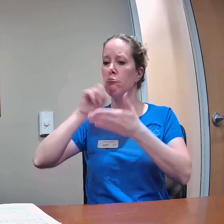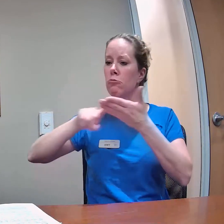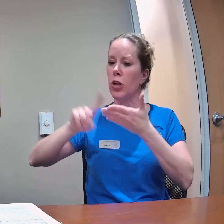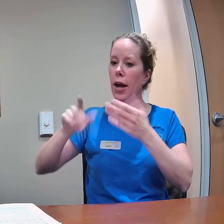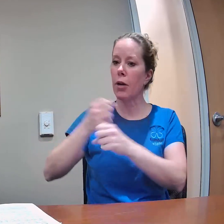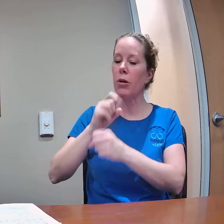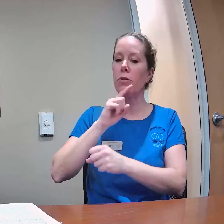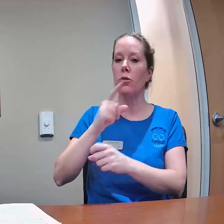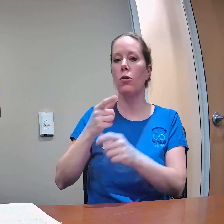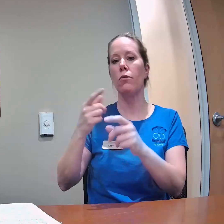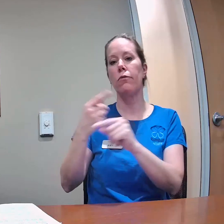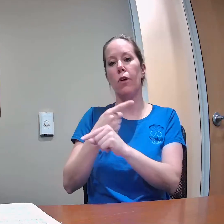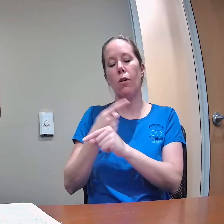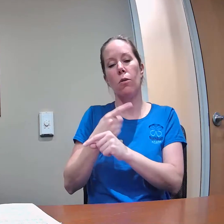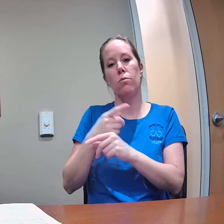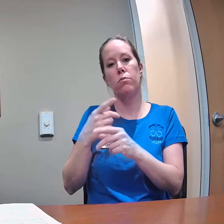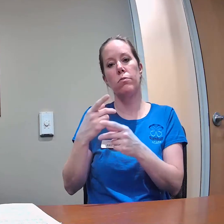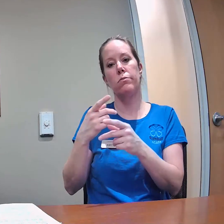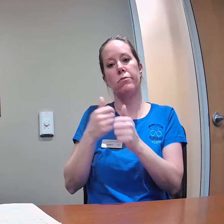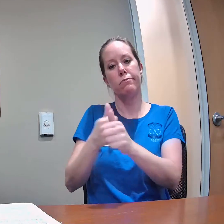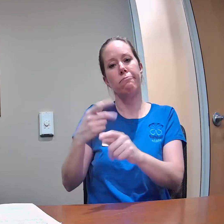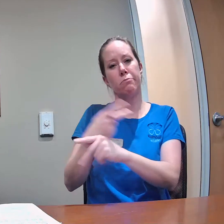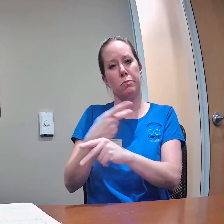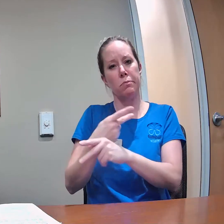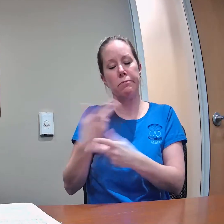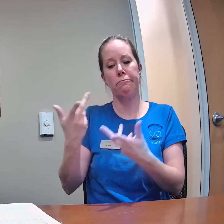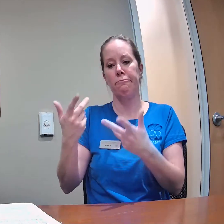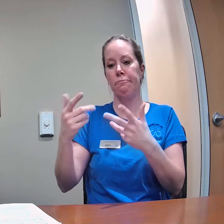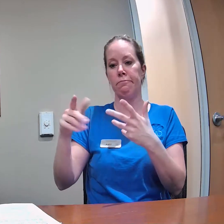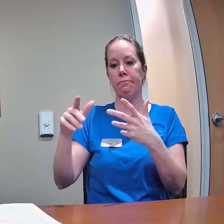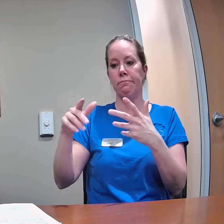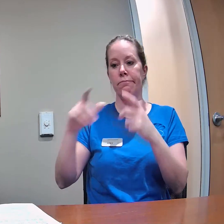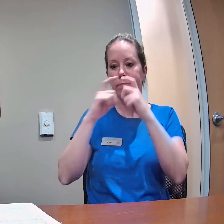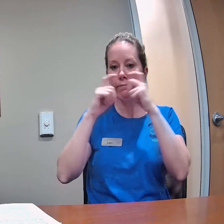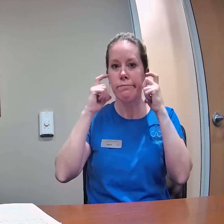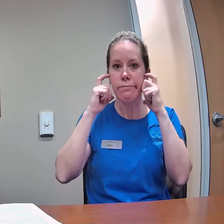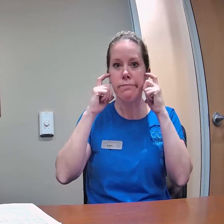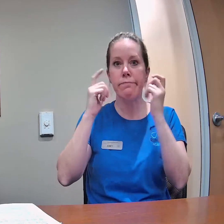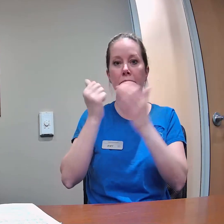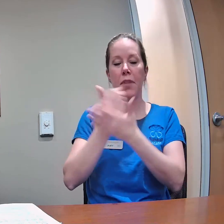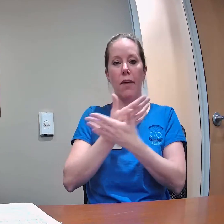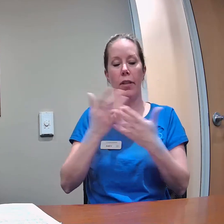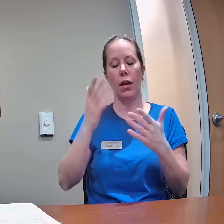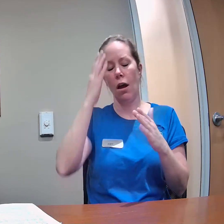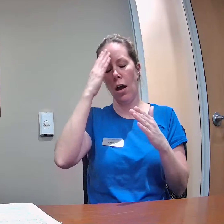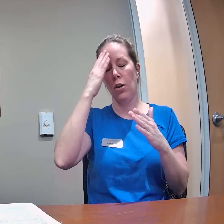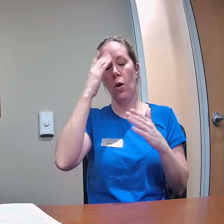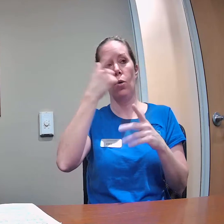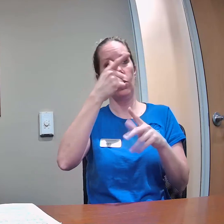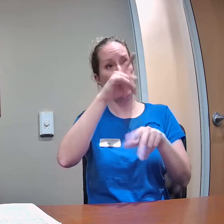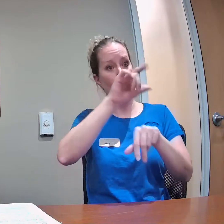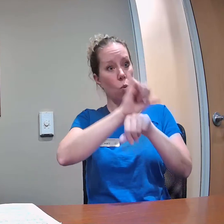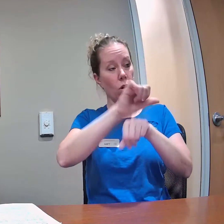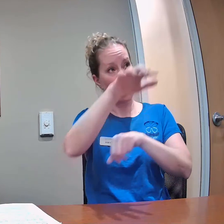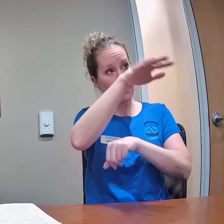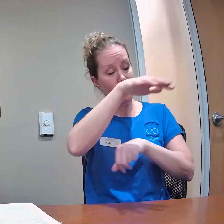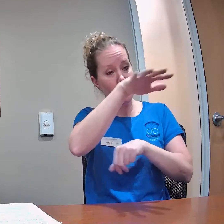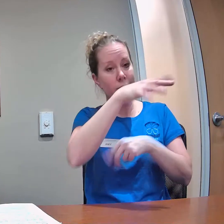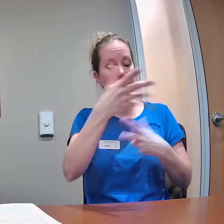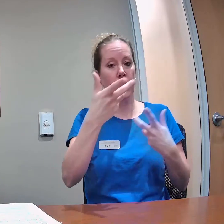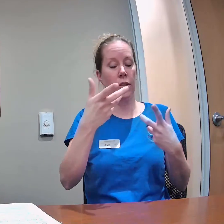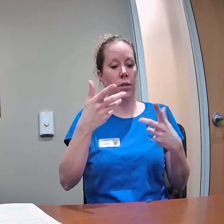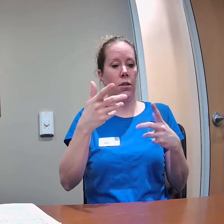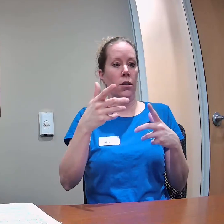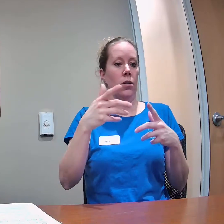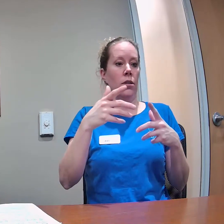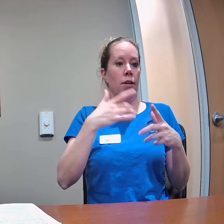people are following proper PPE. It gets really hard to keep your mask on, especially out on the floor, for the whole shift, and that